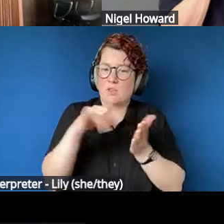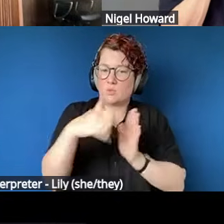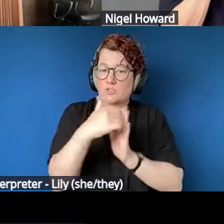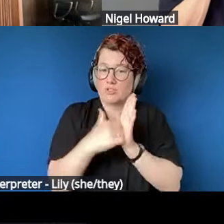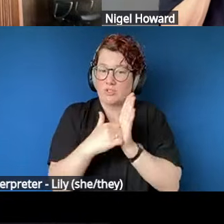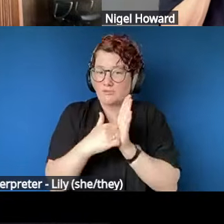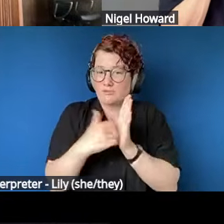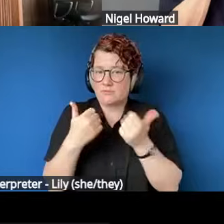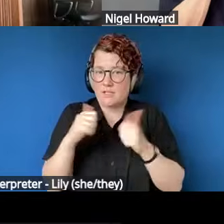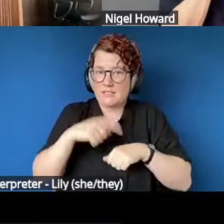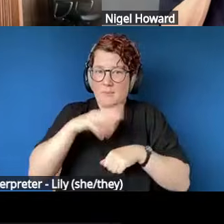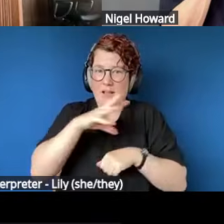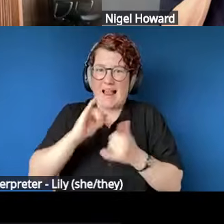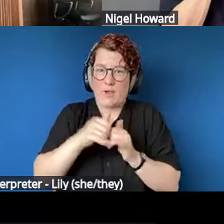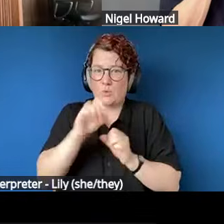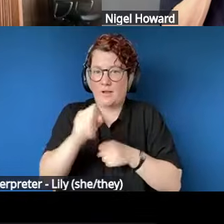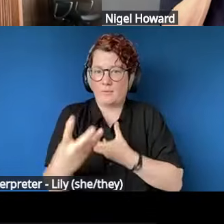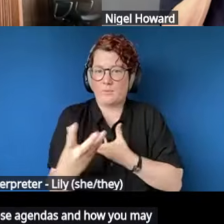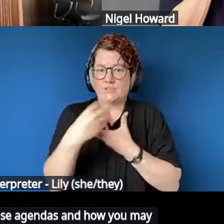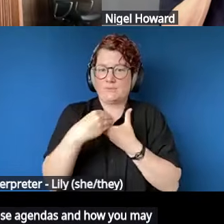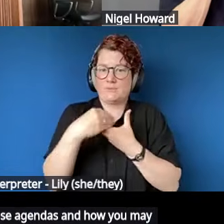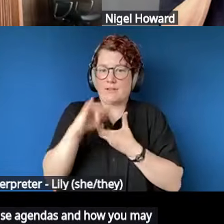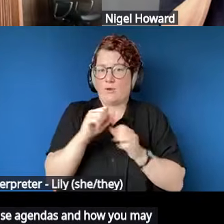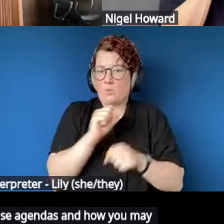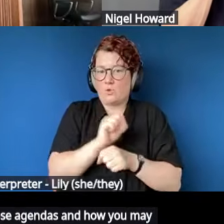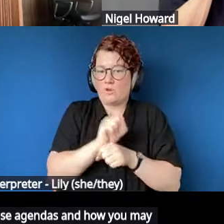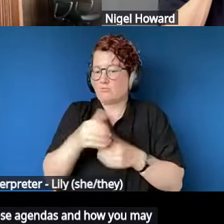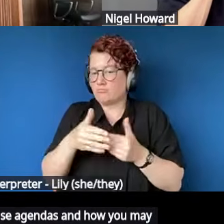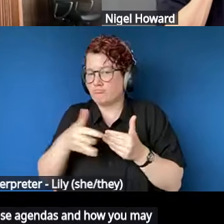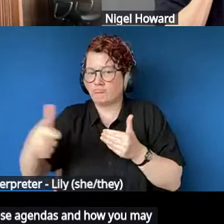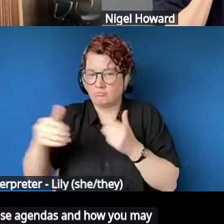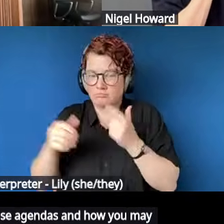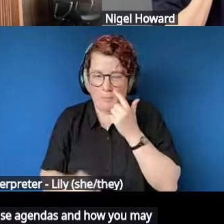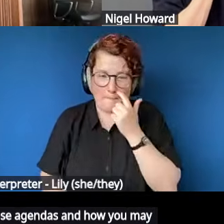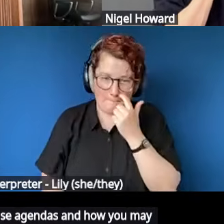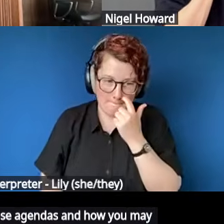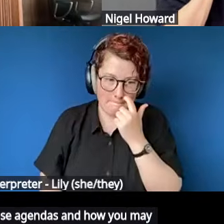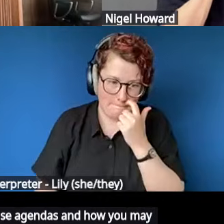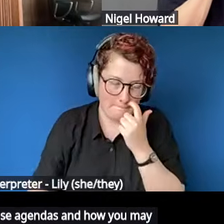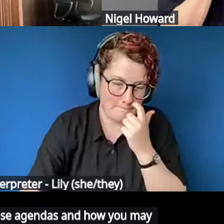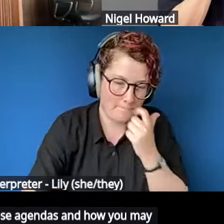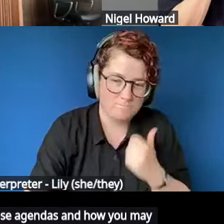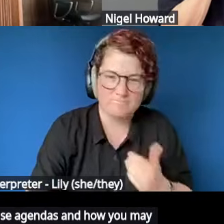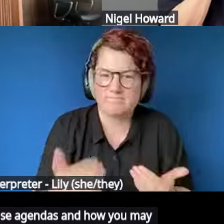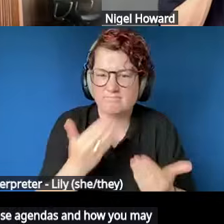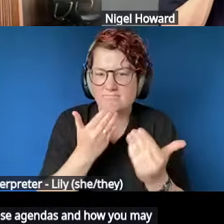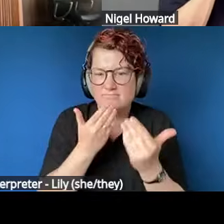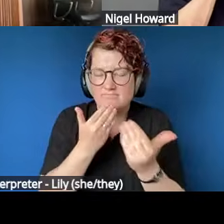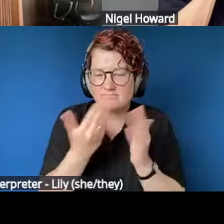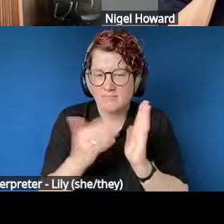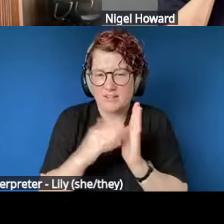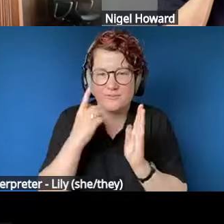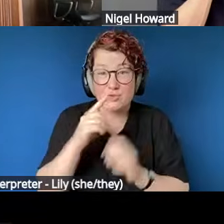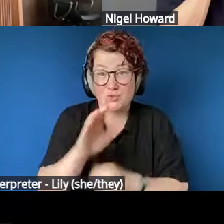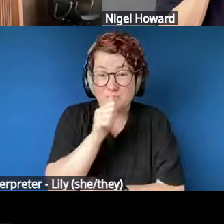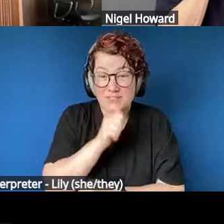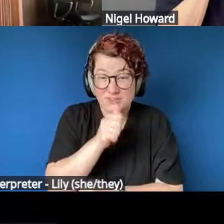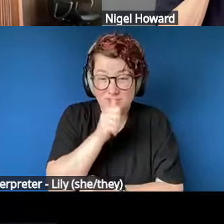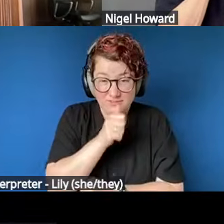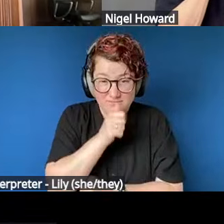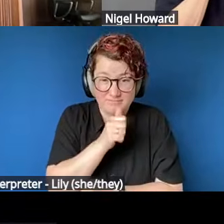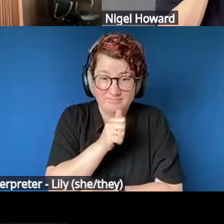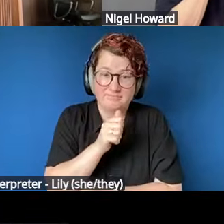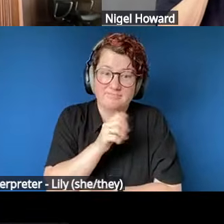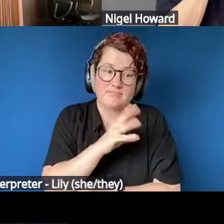how you may participate in that work at the standing committees. So thank you again for your patience and for coming